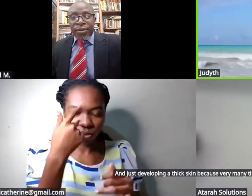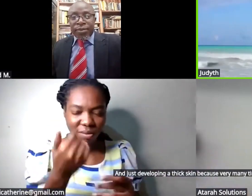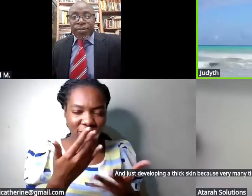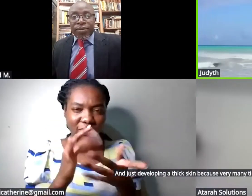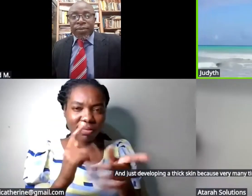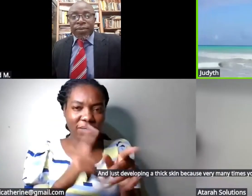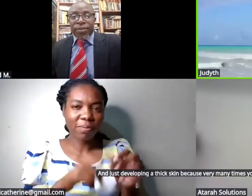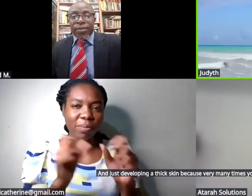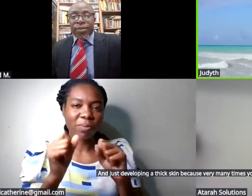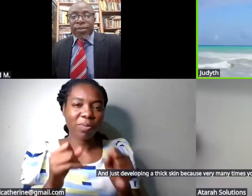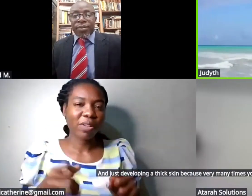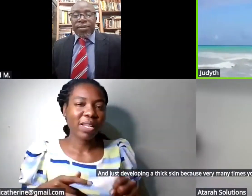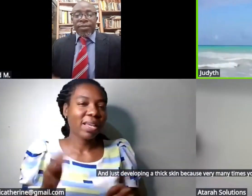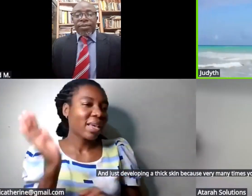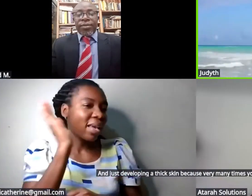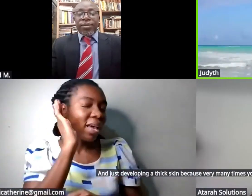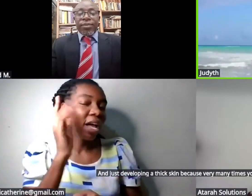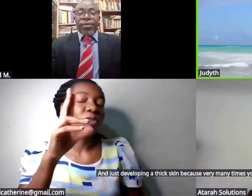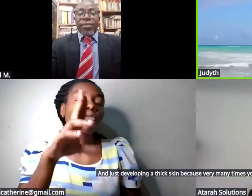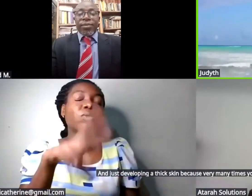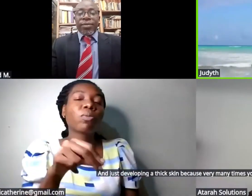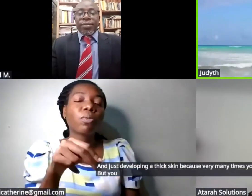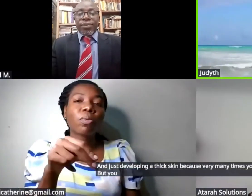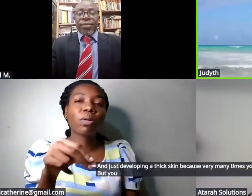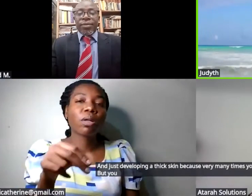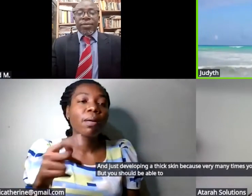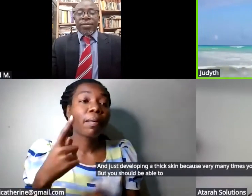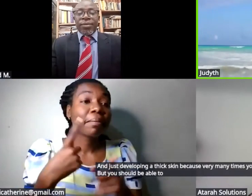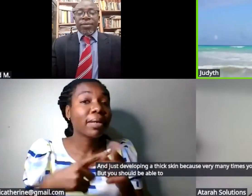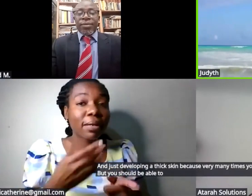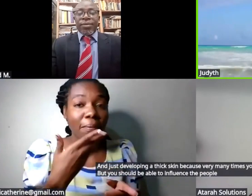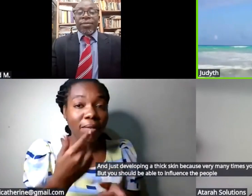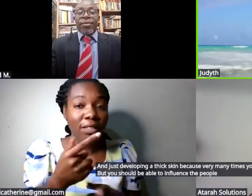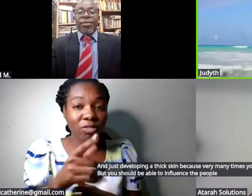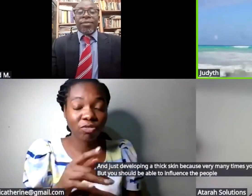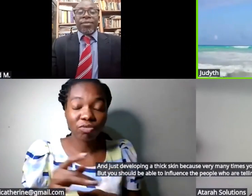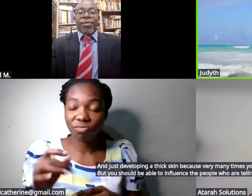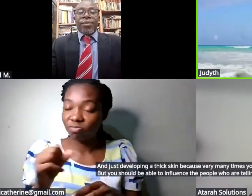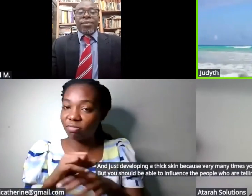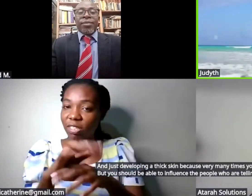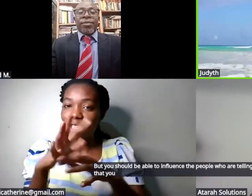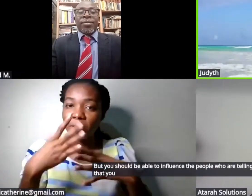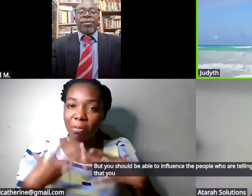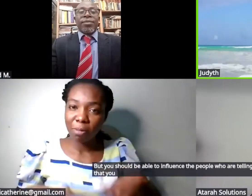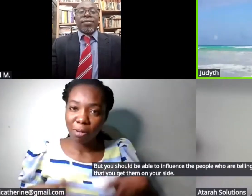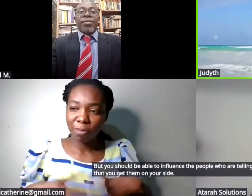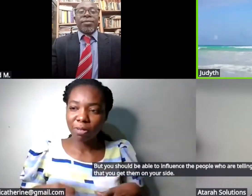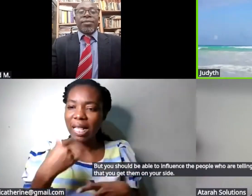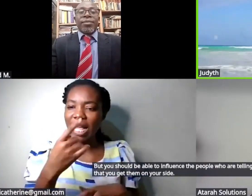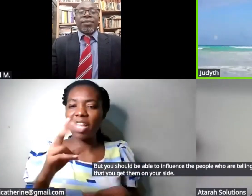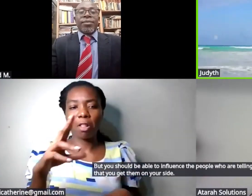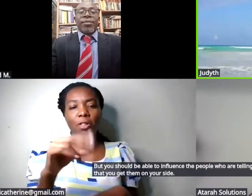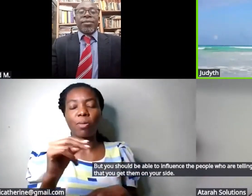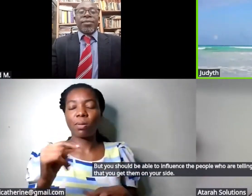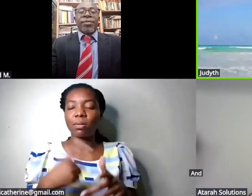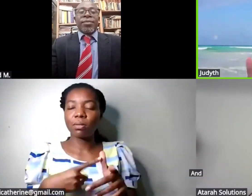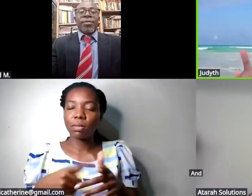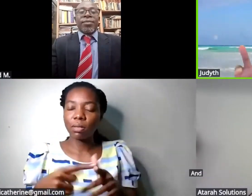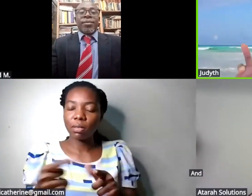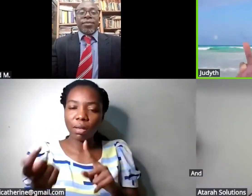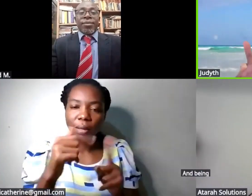lot, but you should be able to influence the people who are telling you the no so that you get them on your side. And being